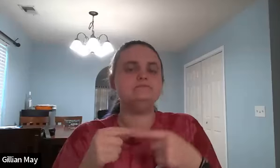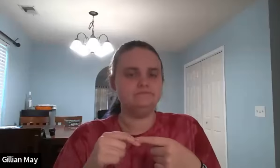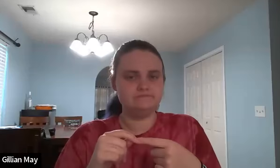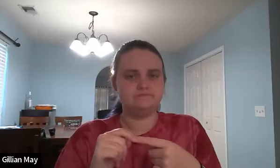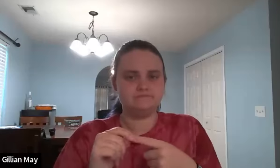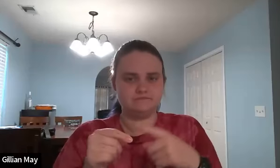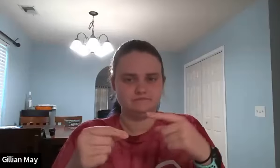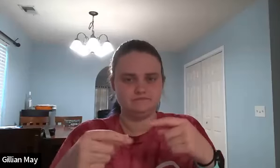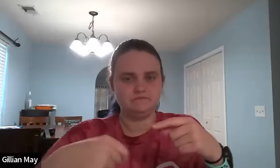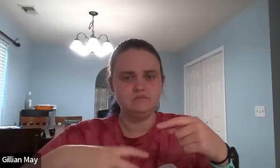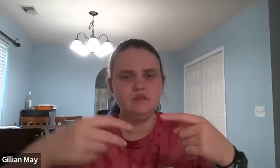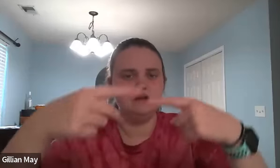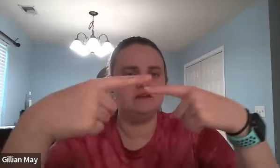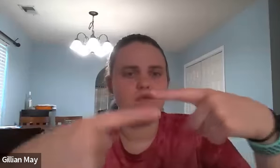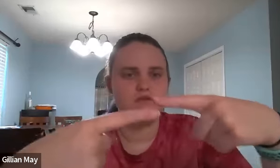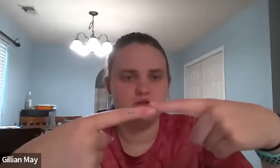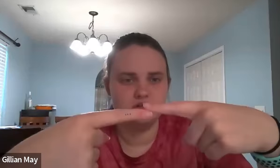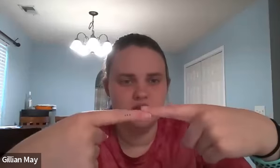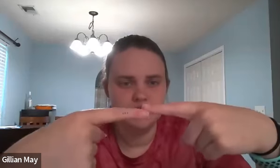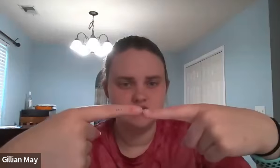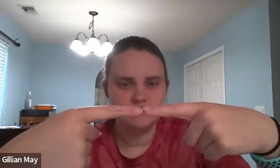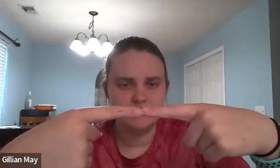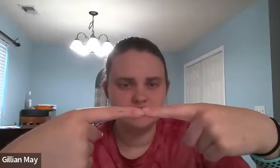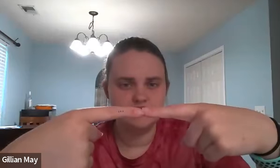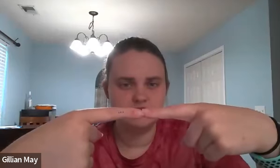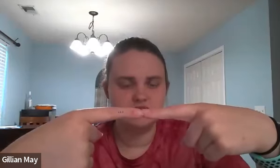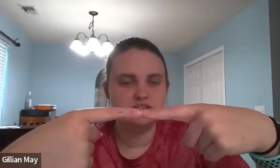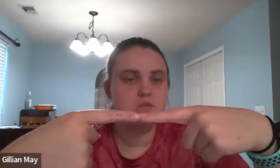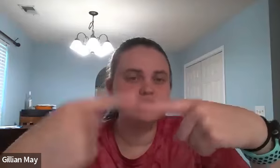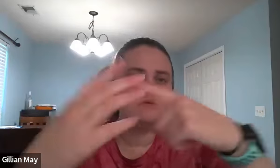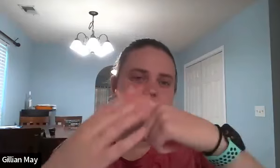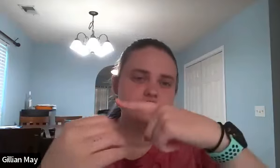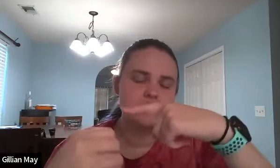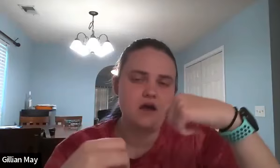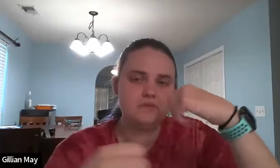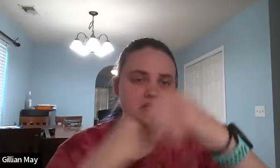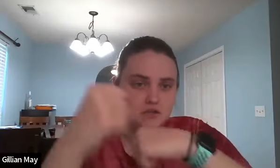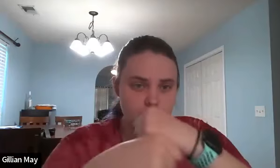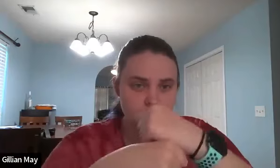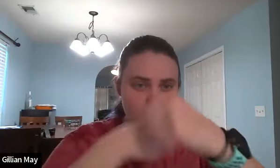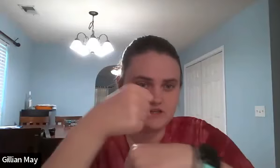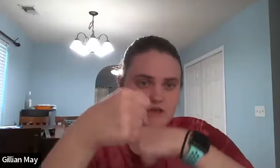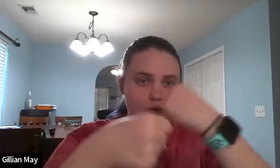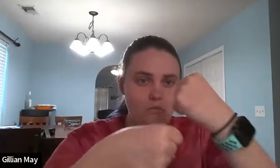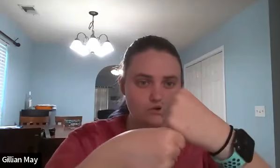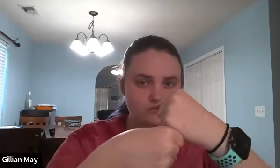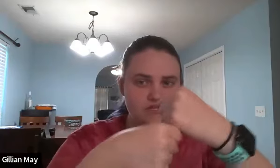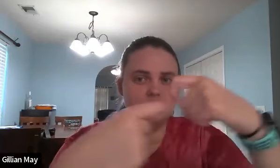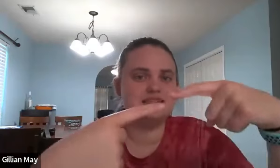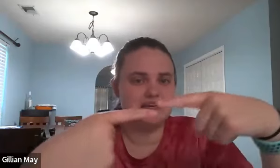Mm-hmm. I can come a little closer. So like it starts, it's almost like when we do the year, you know, when we do that whole motion with the year, it's like